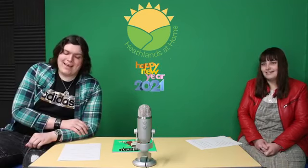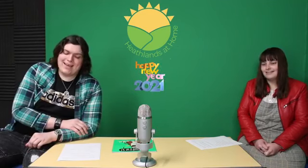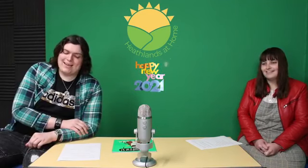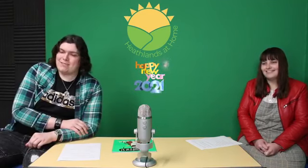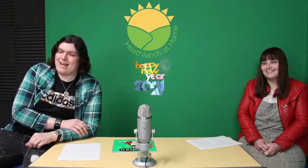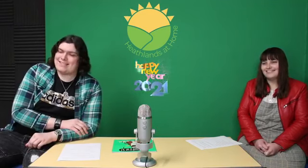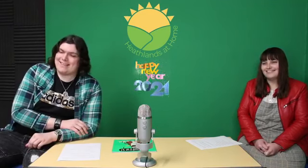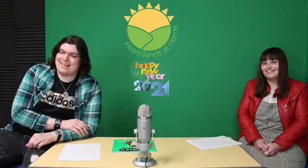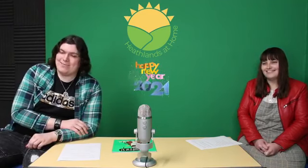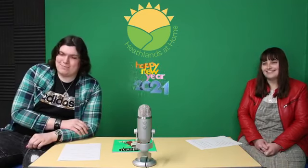Black Sheep.